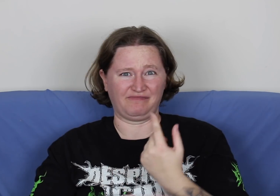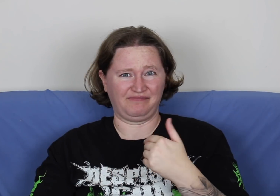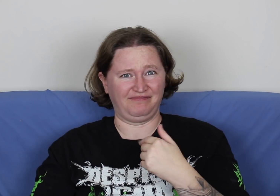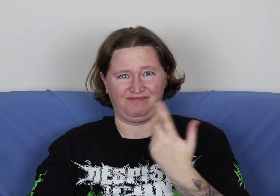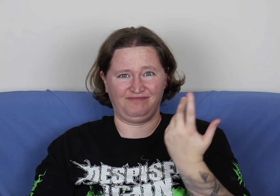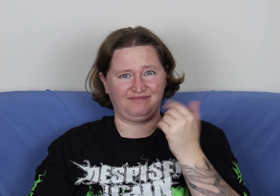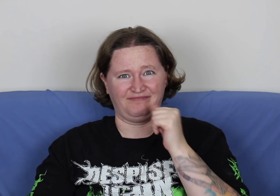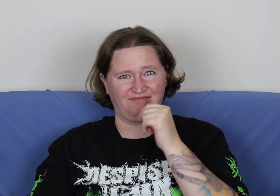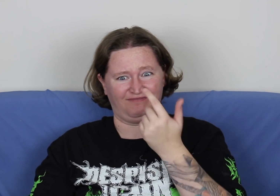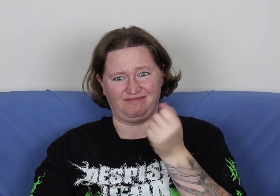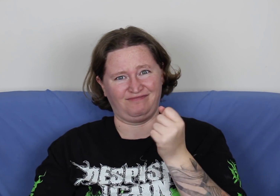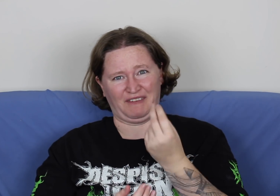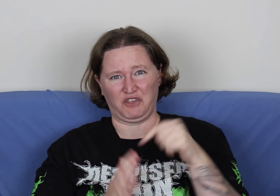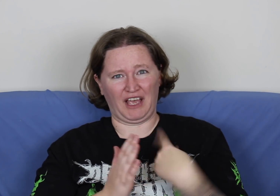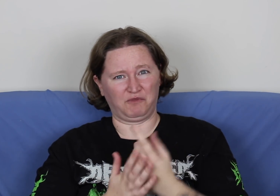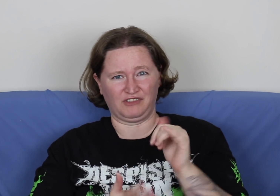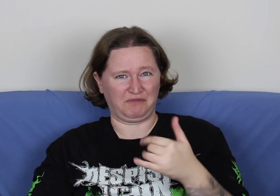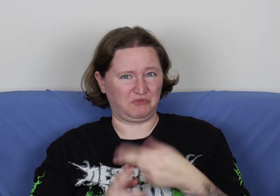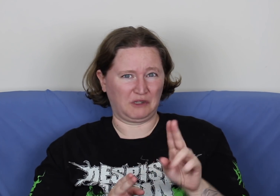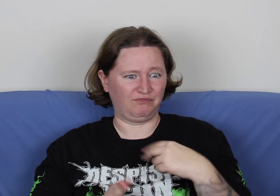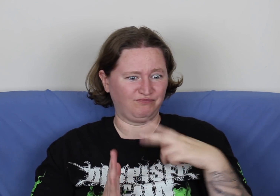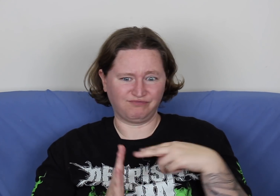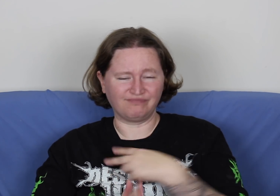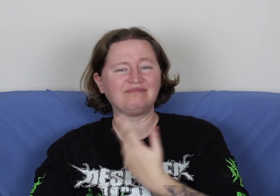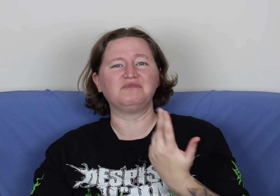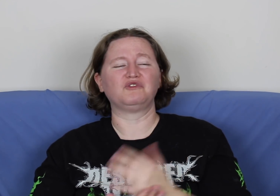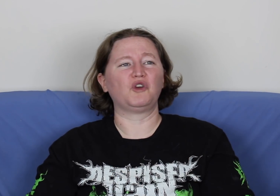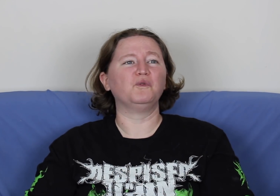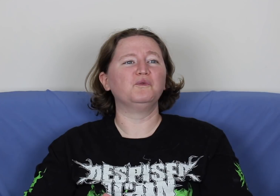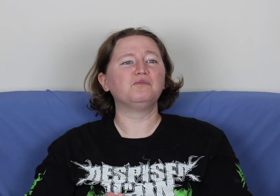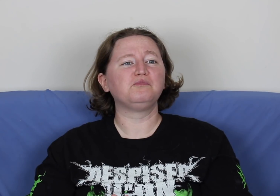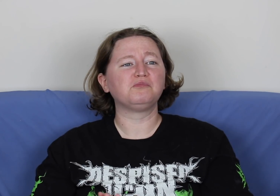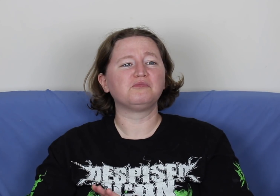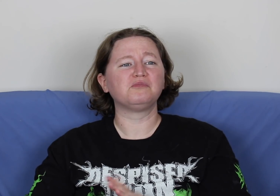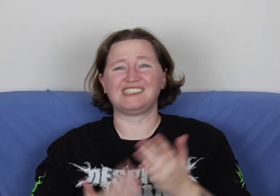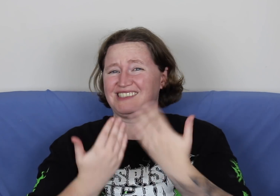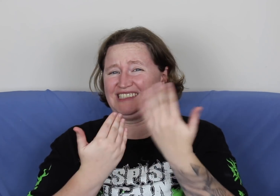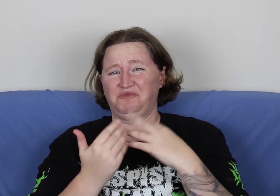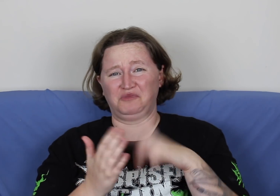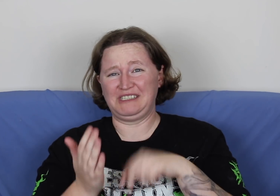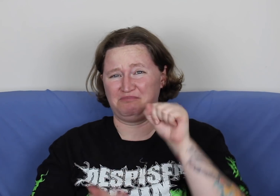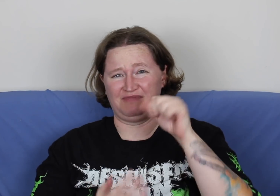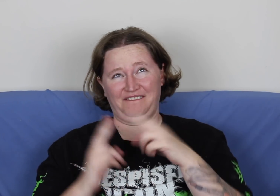in a couple of hours. Just didn't take me that long. It was a pretty short read. It was an easy